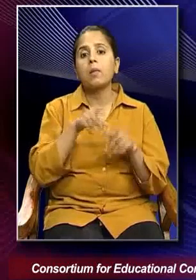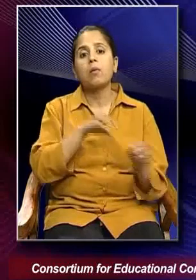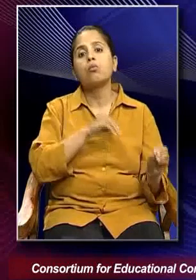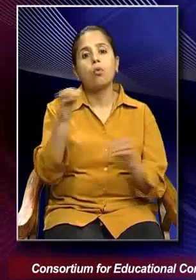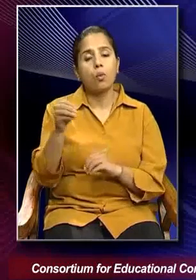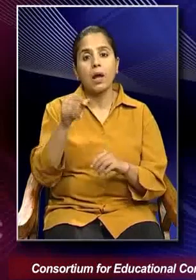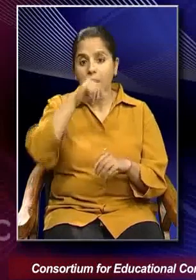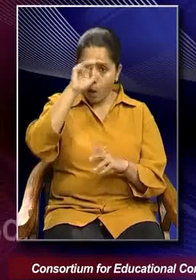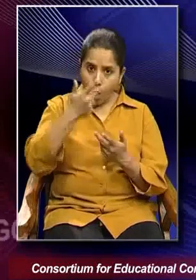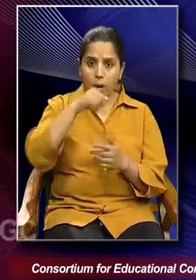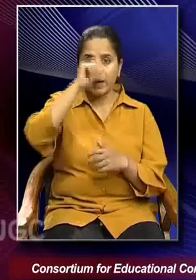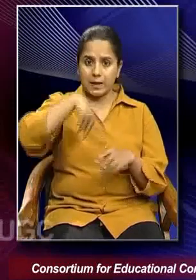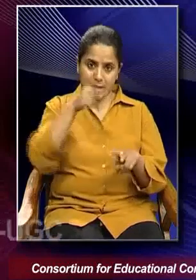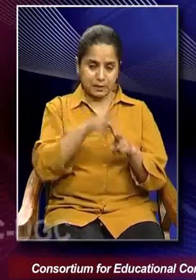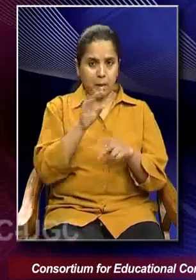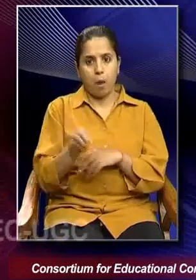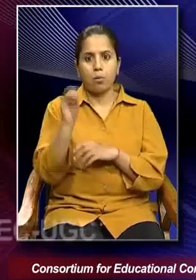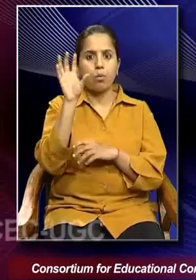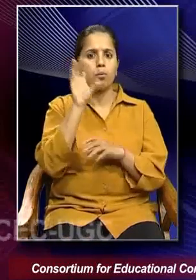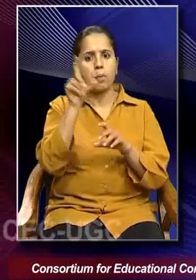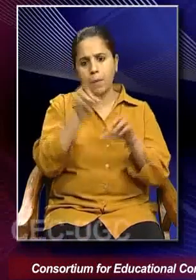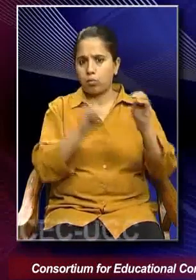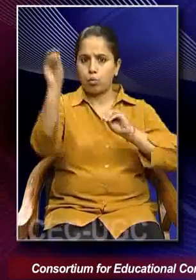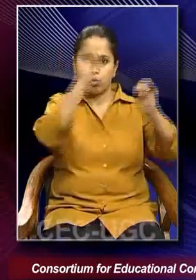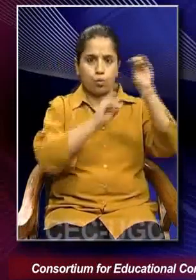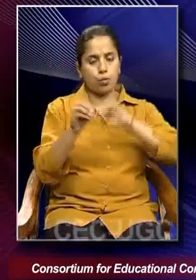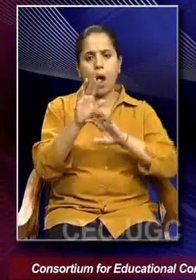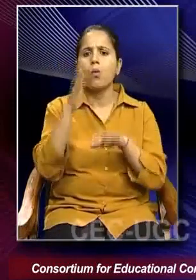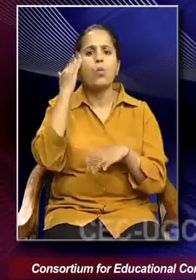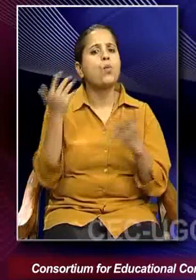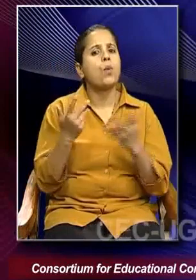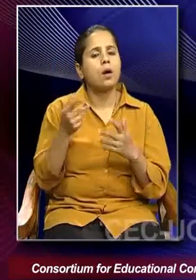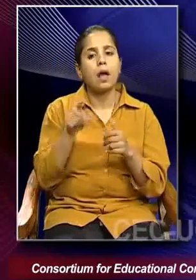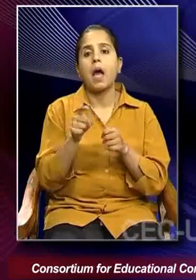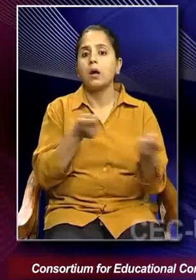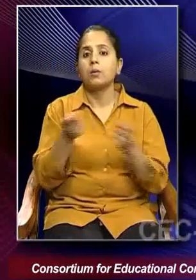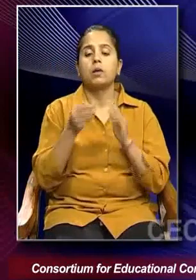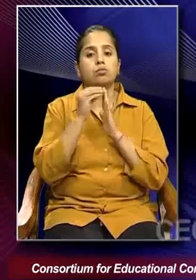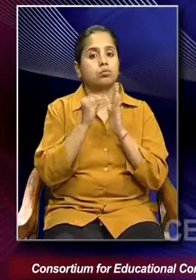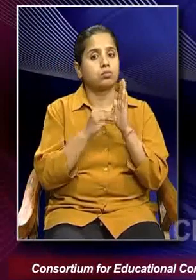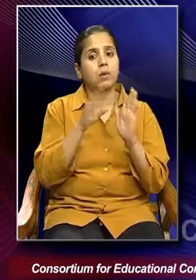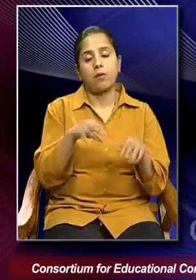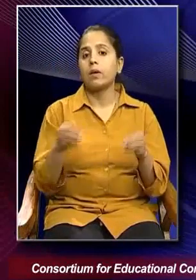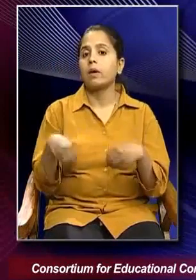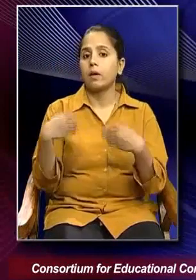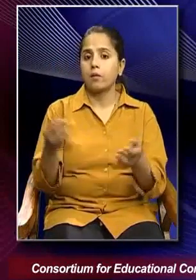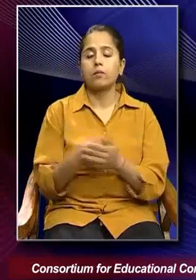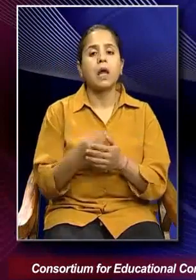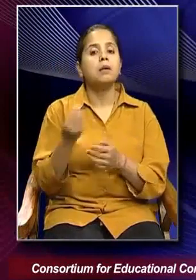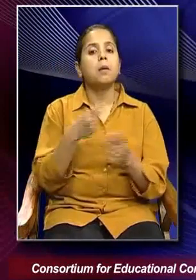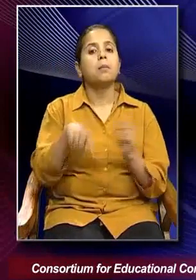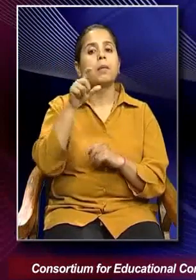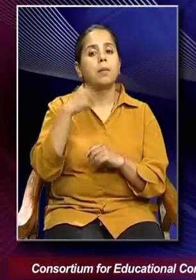the country, then what is the major reason. So in this way administrative records do provide some sense